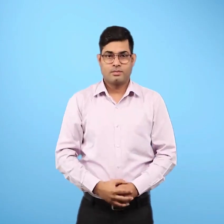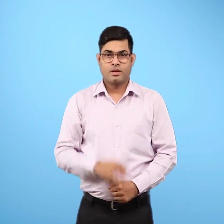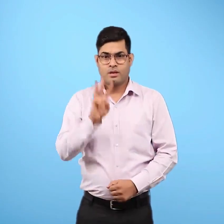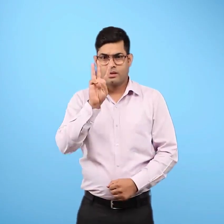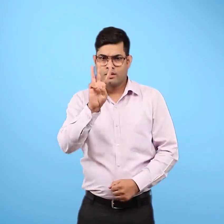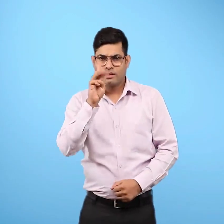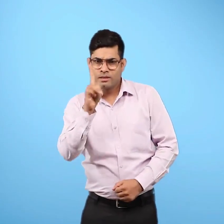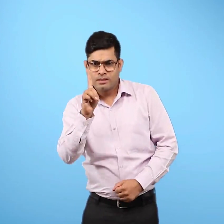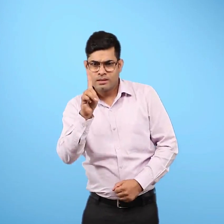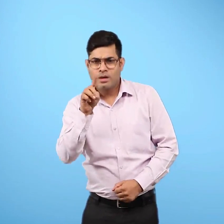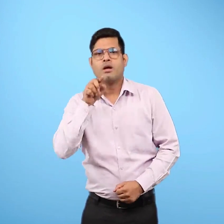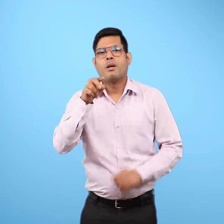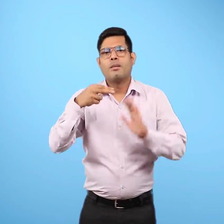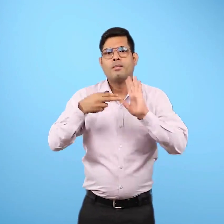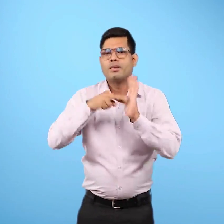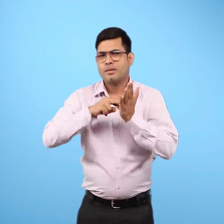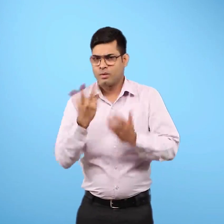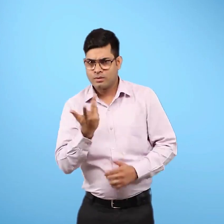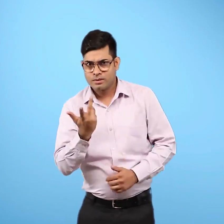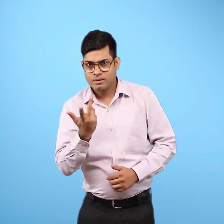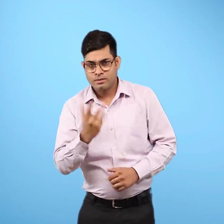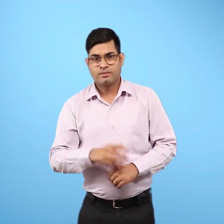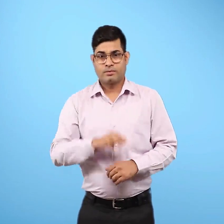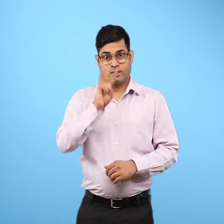We know 31 is 30 plus 1.